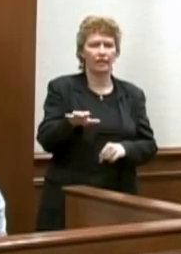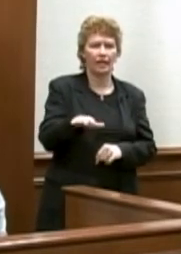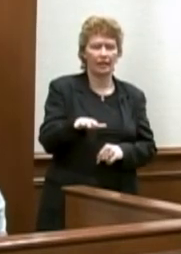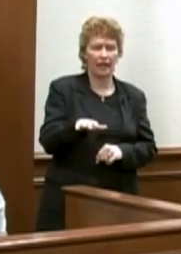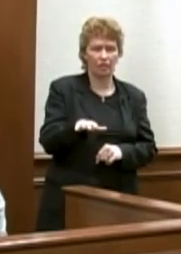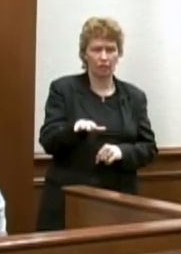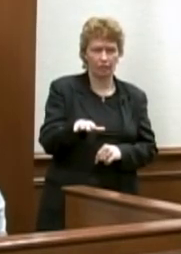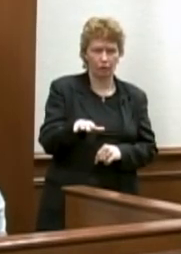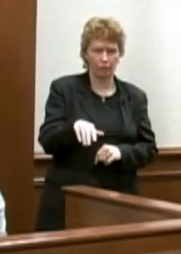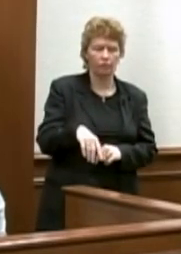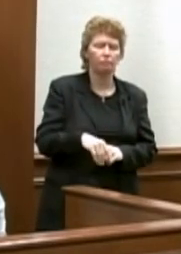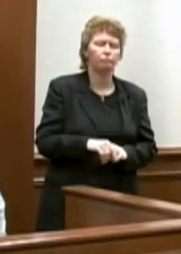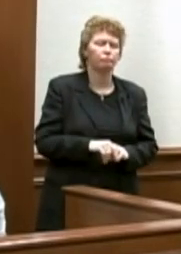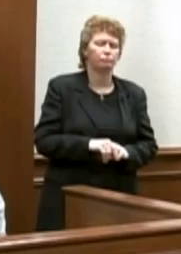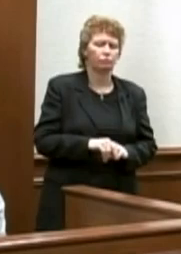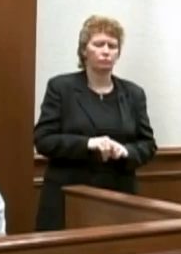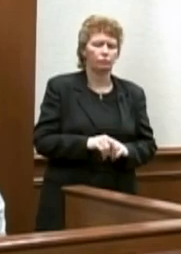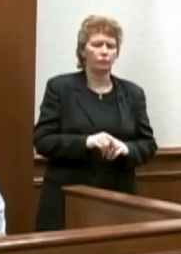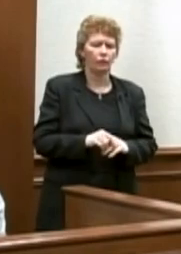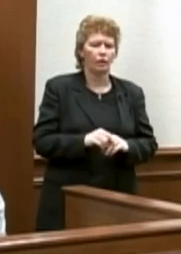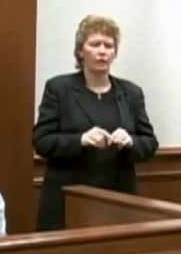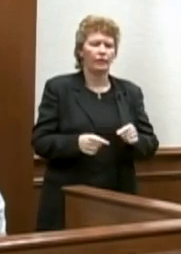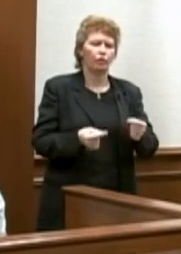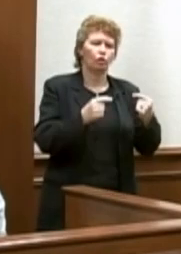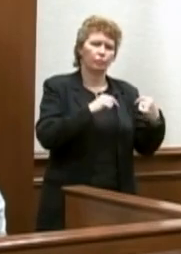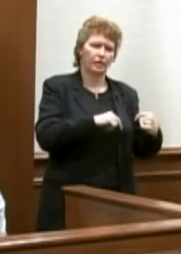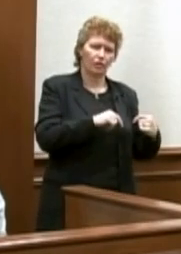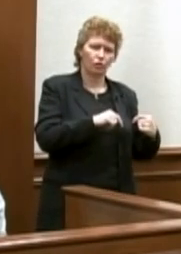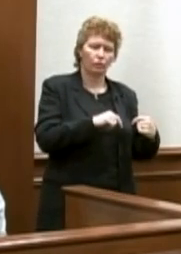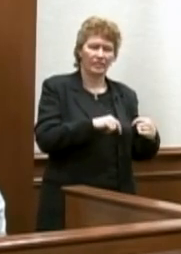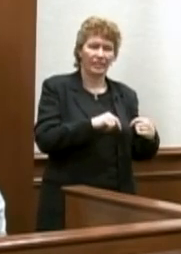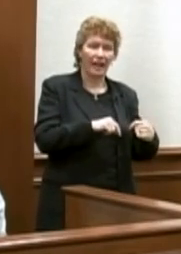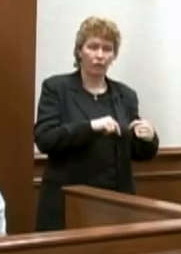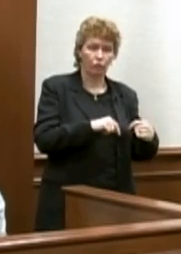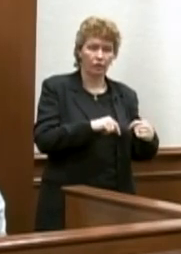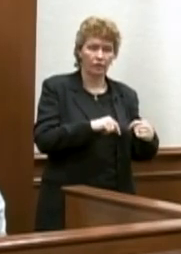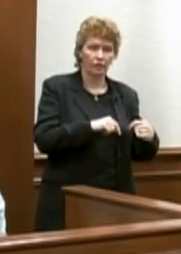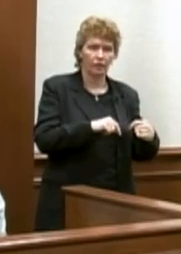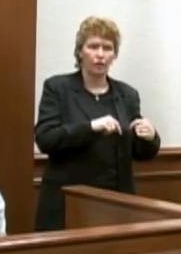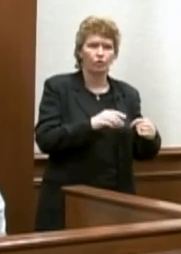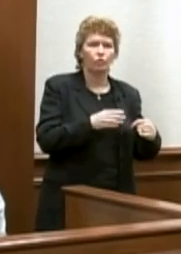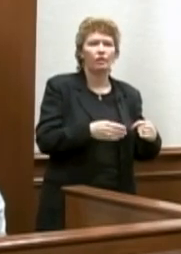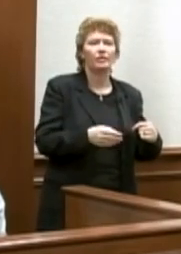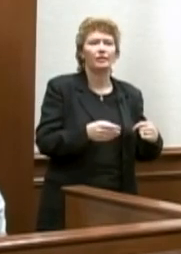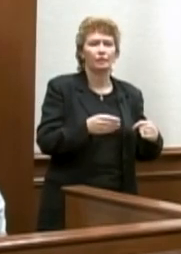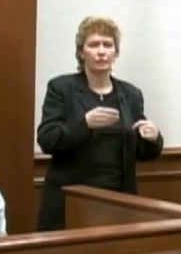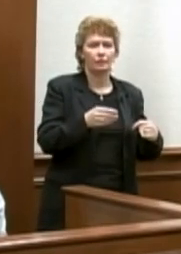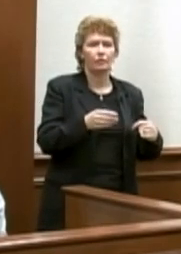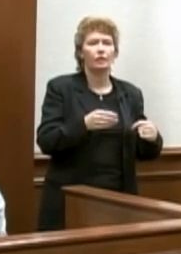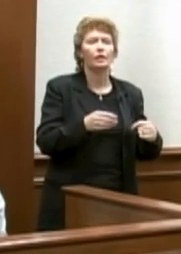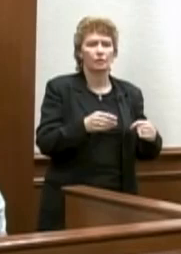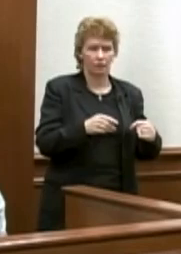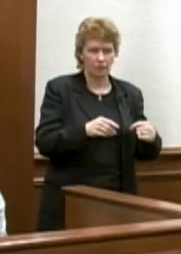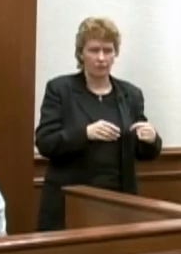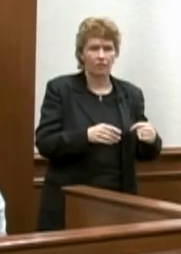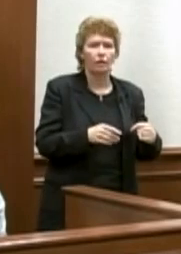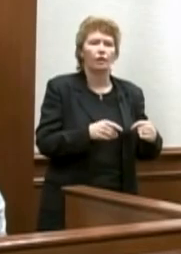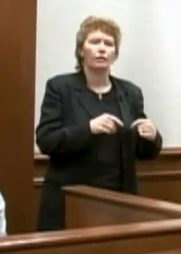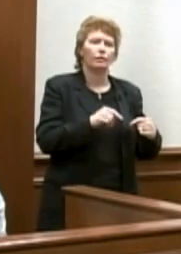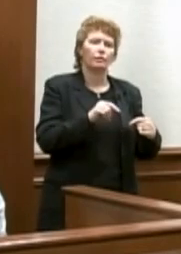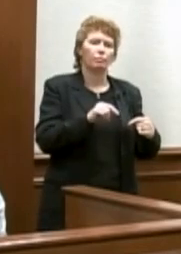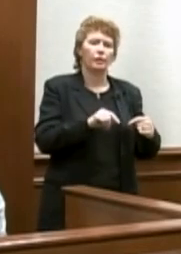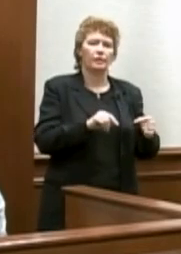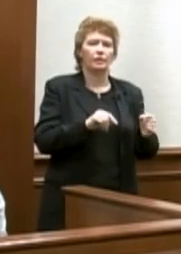large event at Ashgate Farms, the interpretation was inaccurate. Yes, I think we already corrected the Yes.